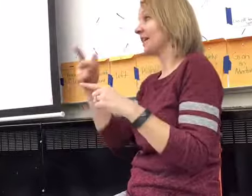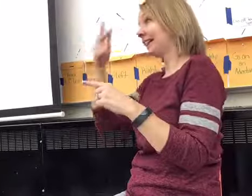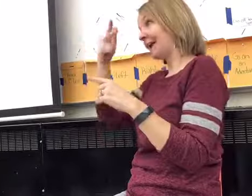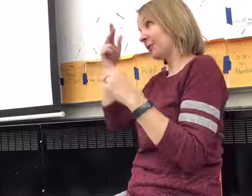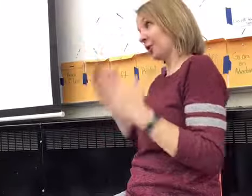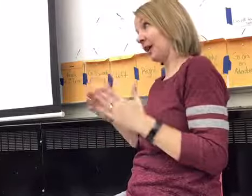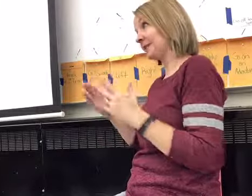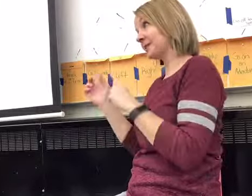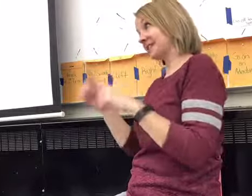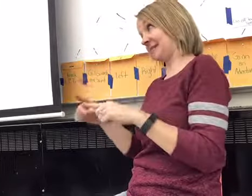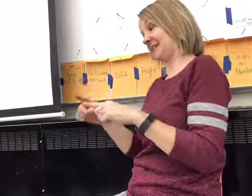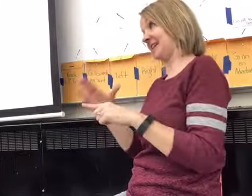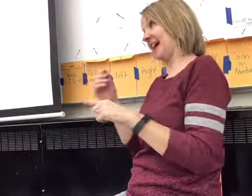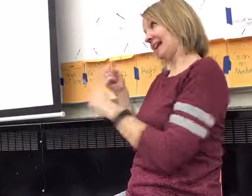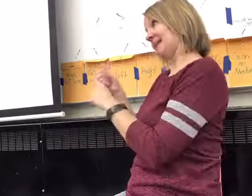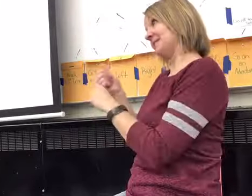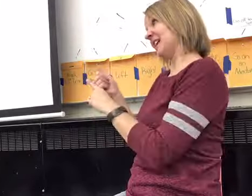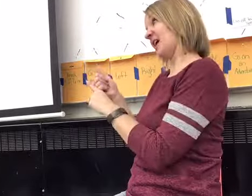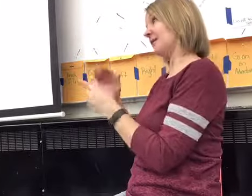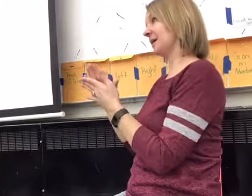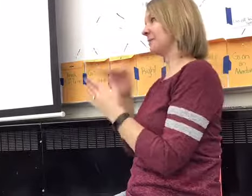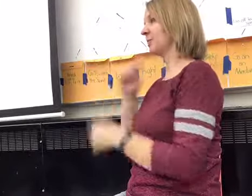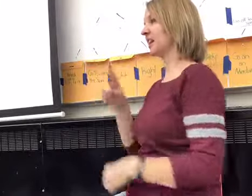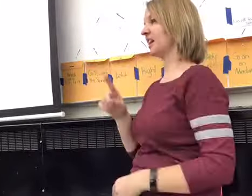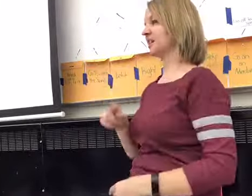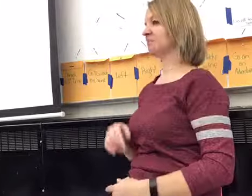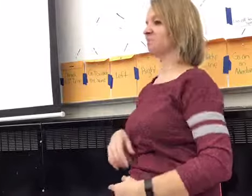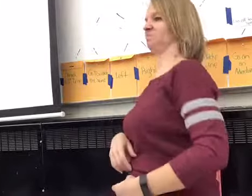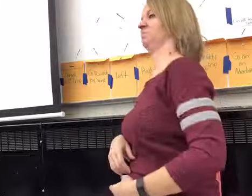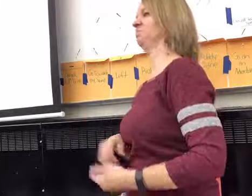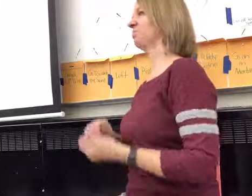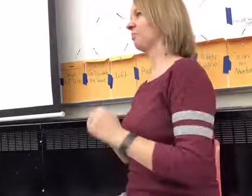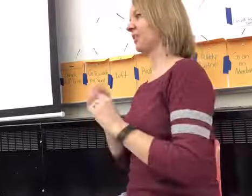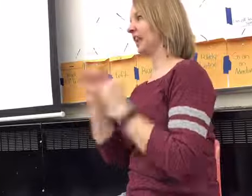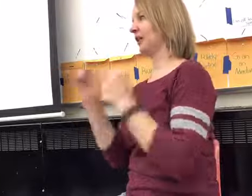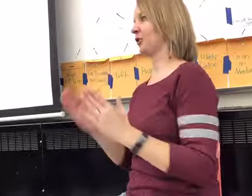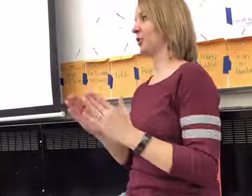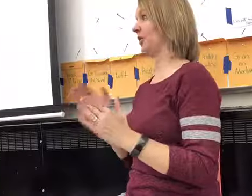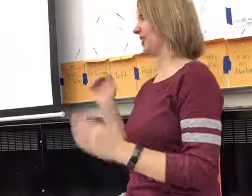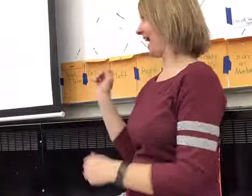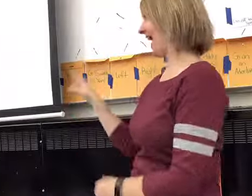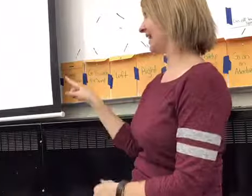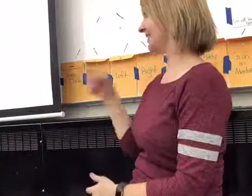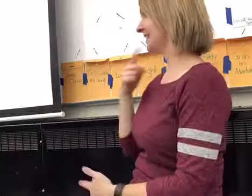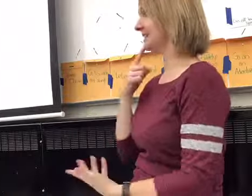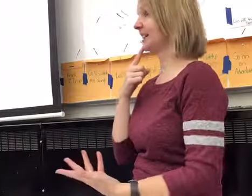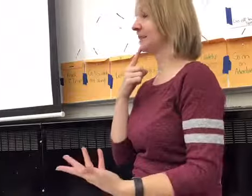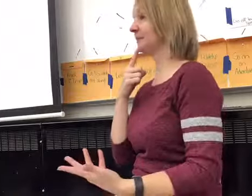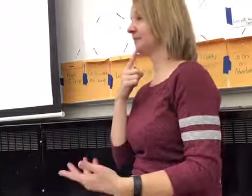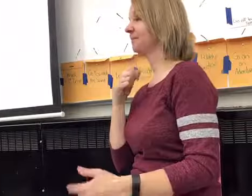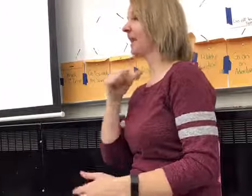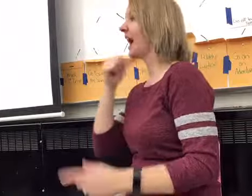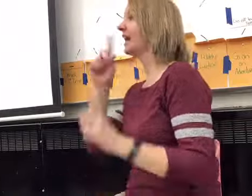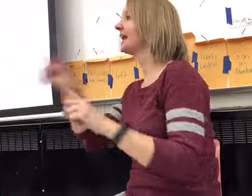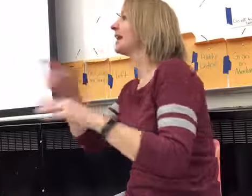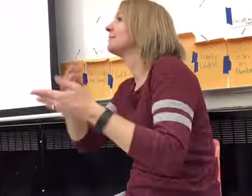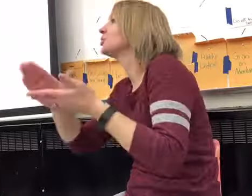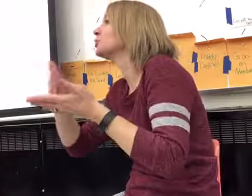over, and he got really, really sassy with the interviewer. They asked him this question, and he said, I didn't come to sweep steps, and they let him into the